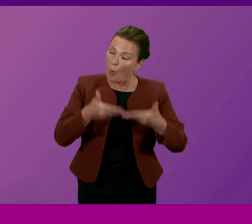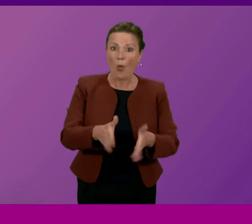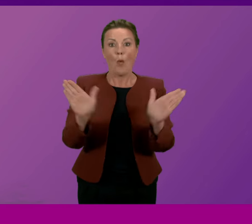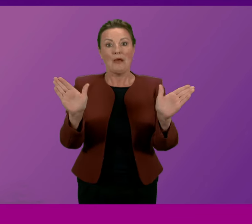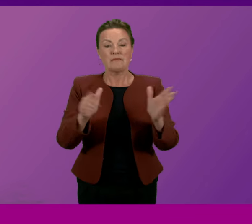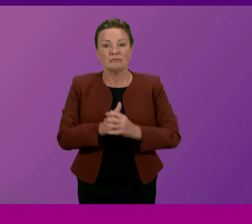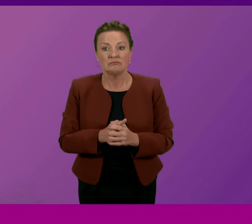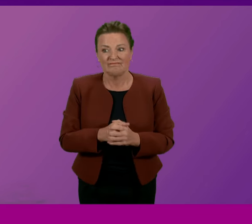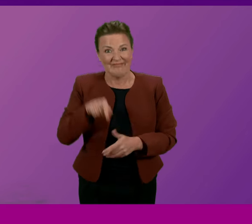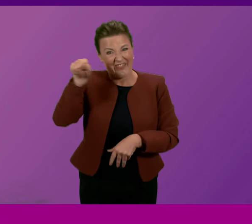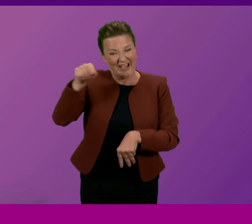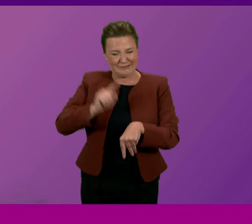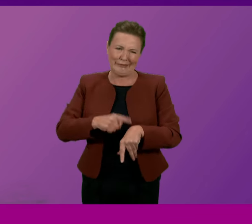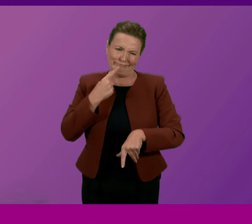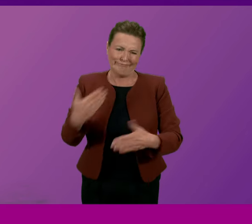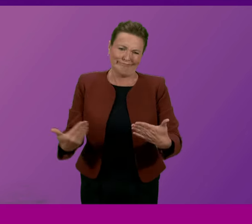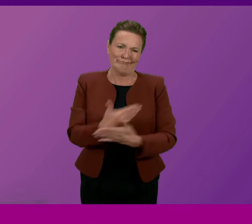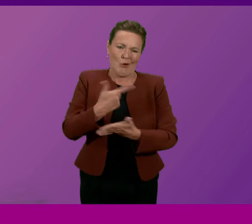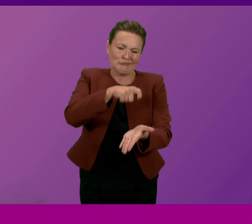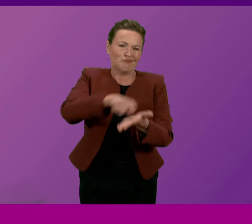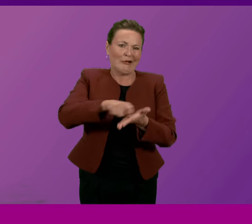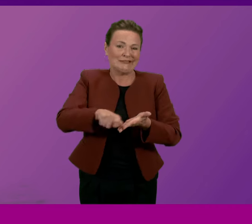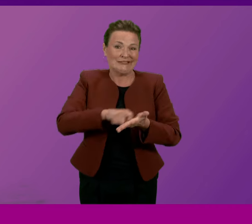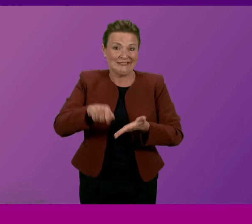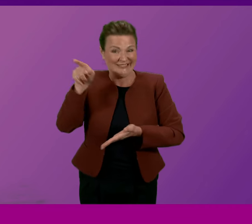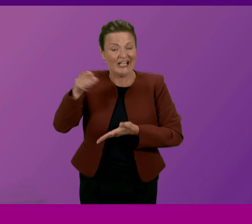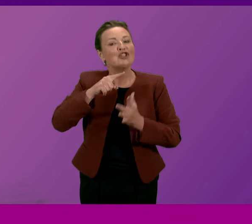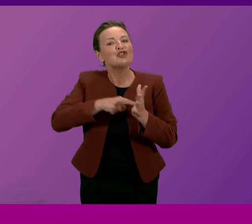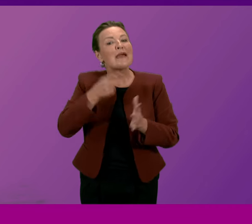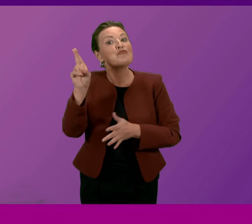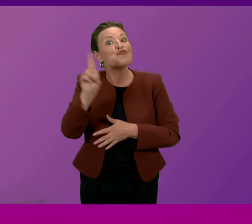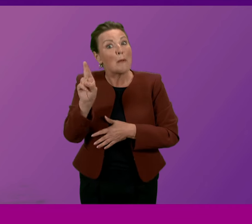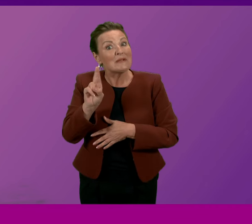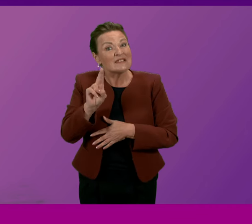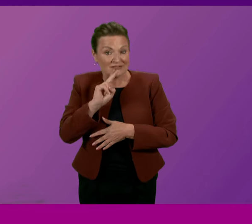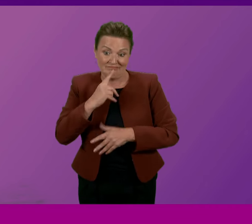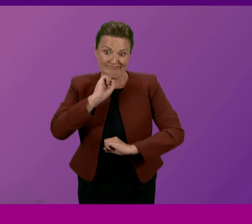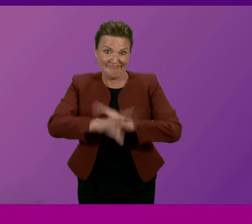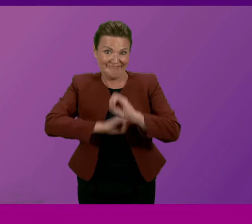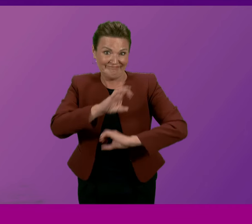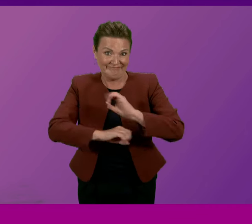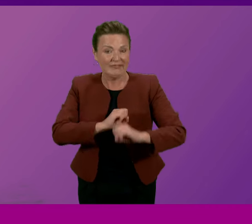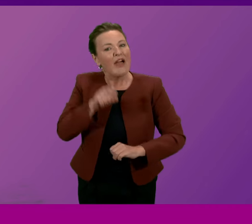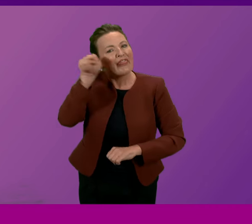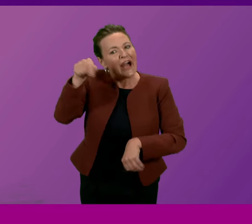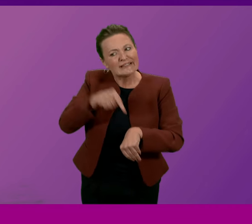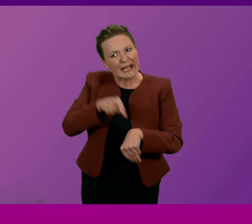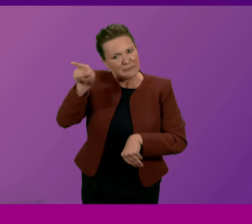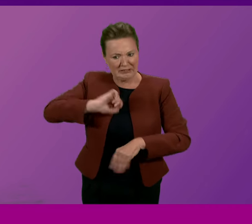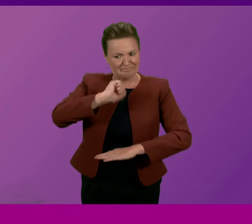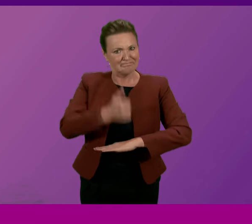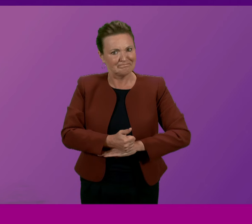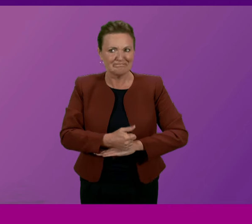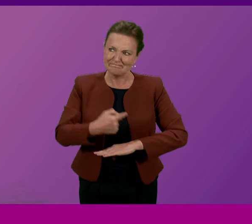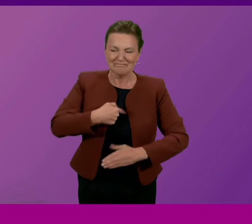foremost modern authors, James Robertson, gave us these words from his vantage point as the writer in residence of the Scottish